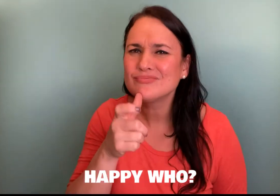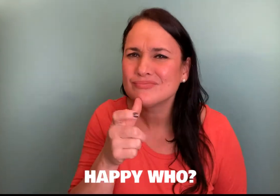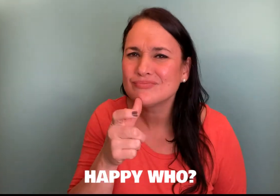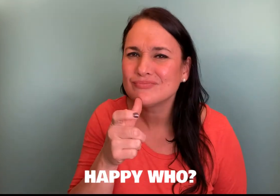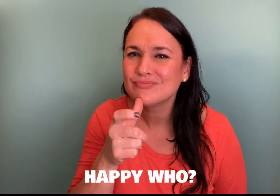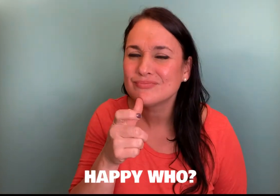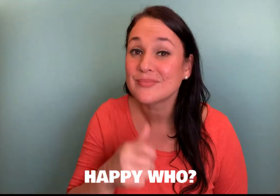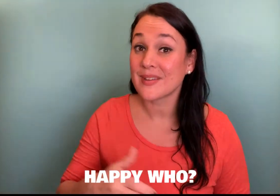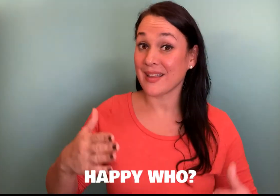Happy, who?